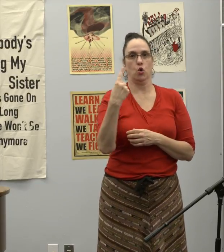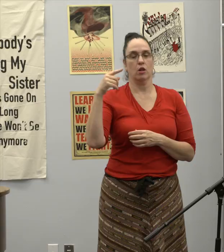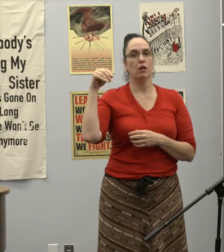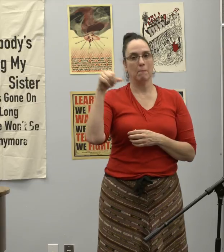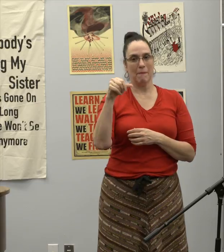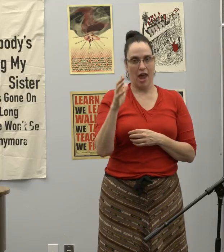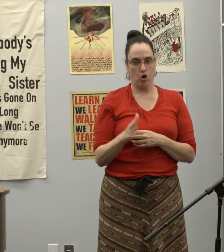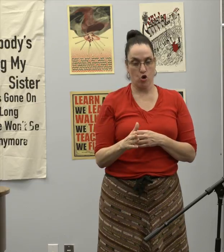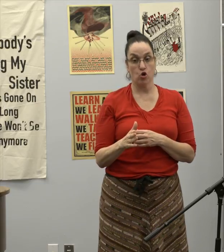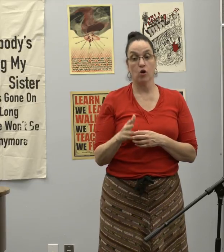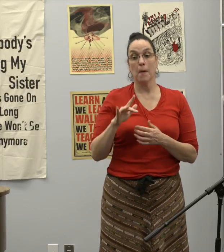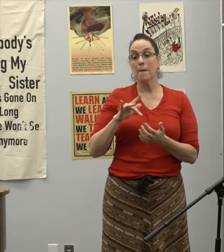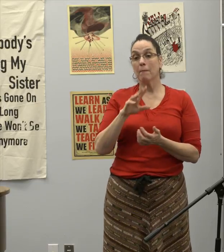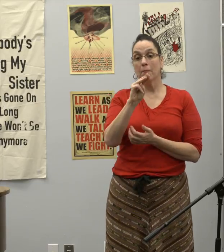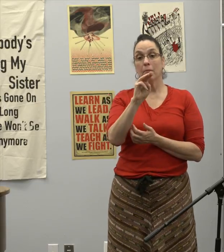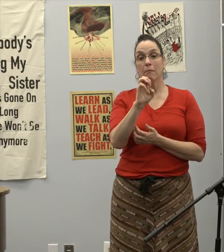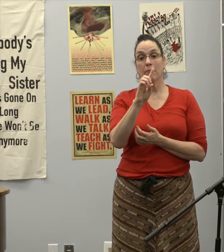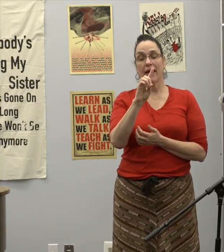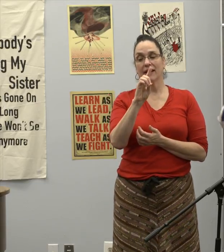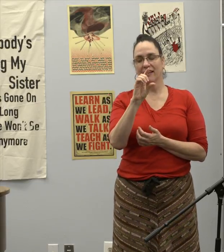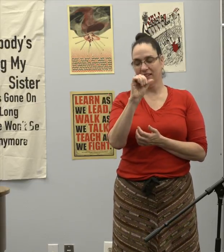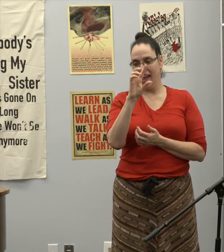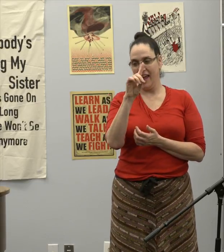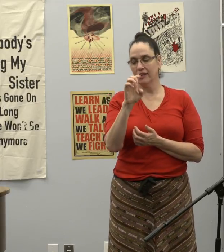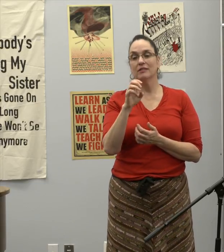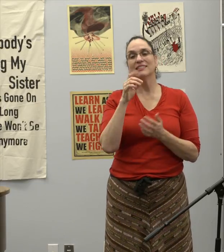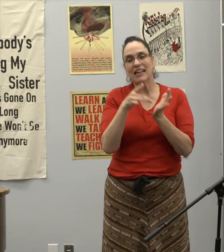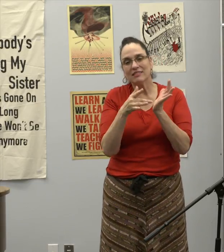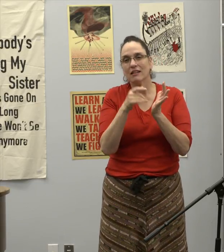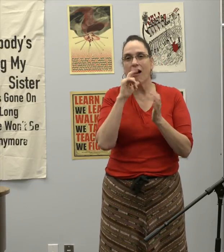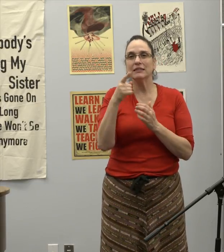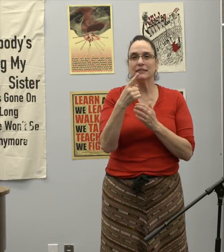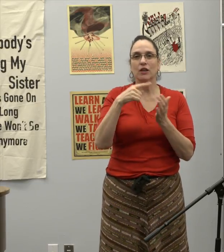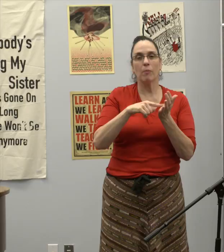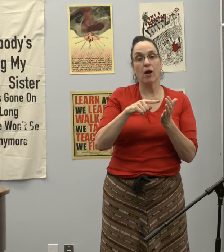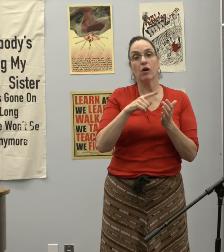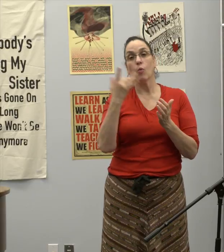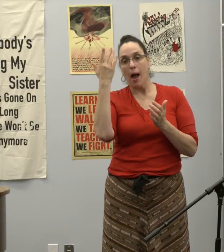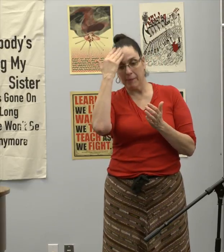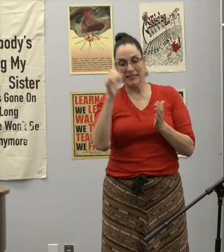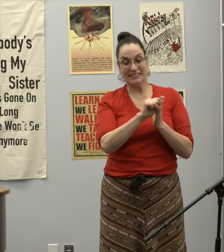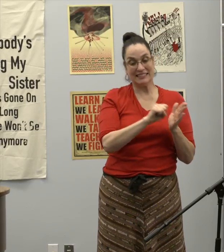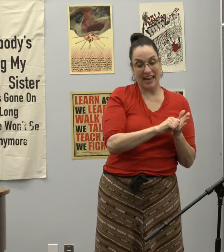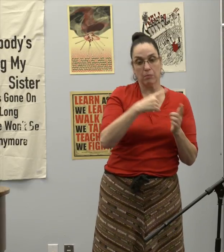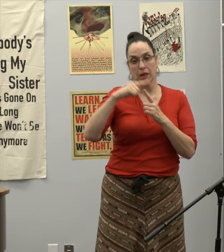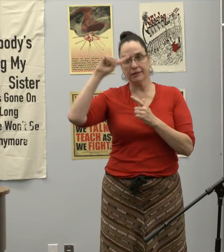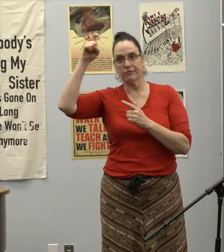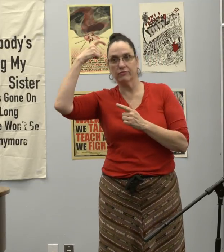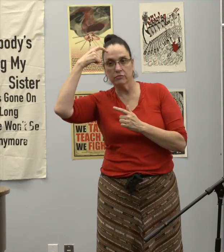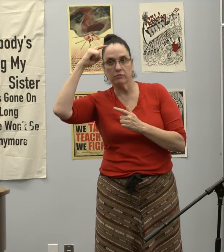Medicaid is technically not single payer because it's paid by both the states and the federal government. Now, what's socialized medicine, that evil